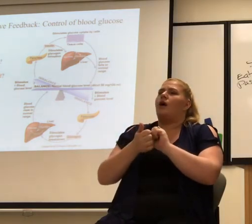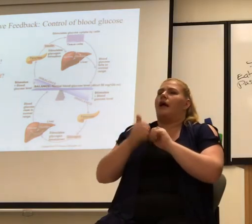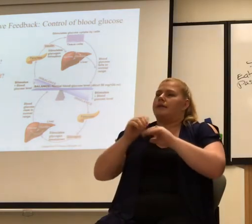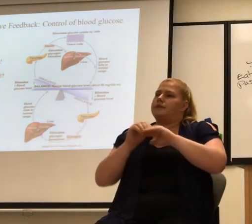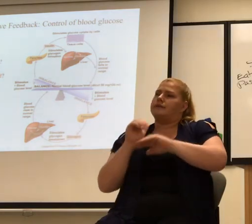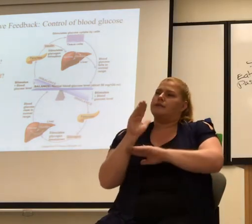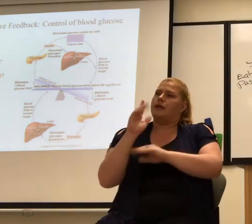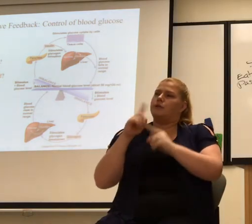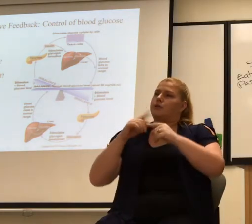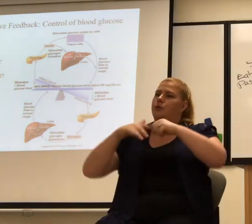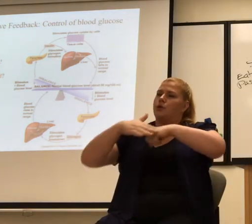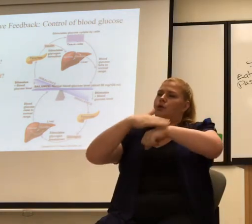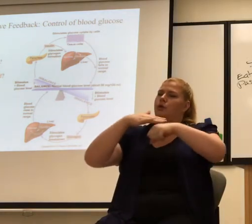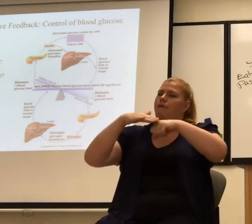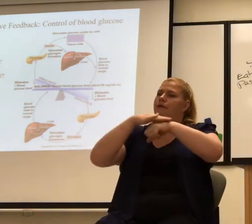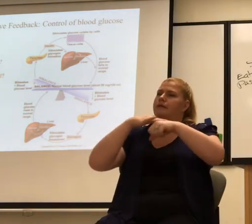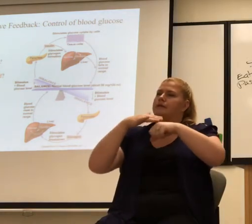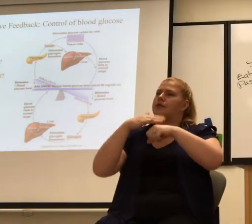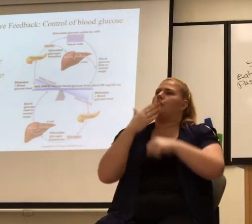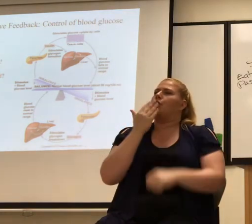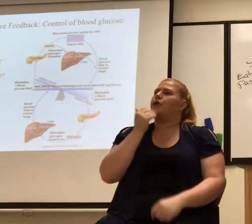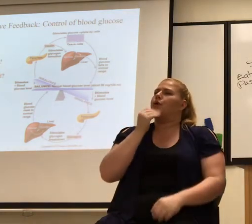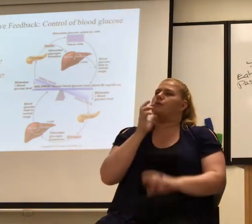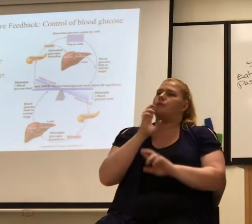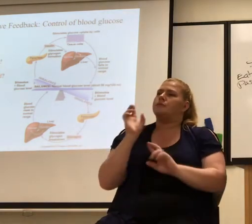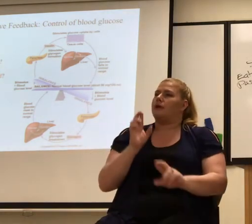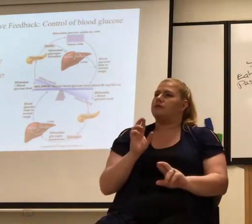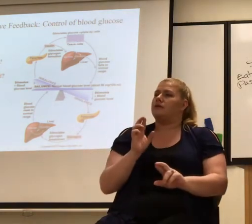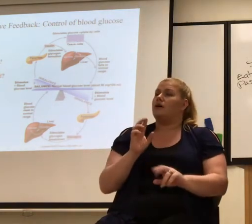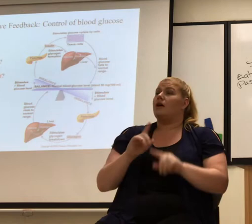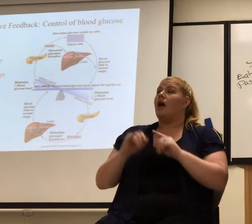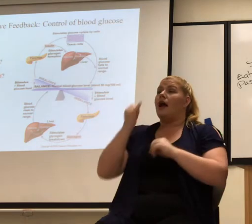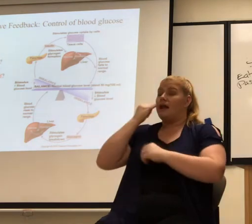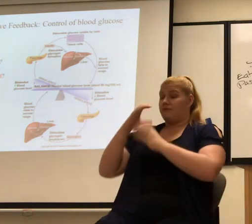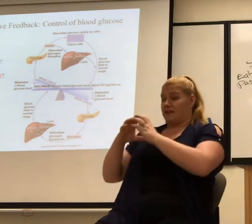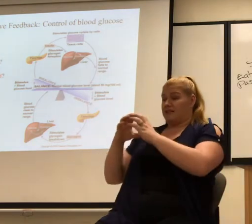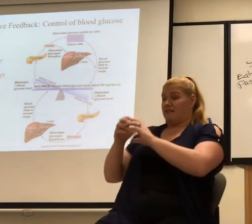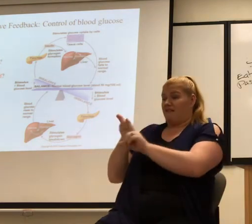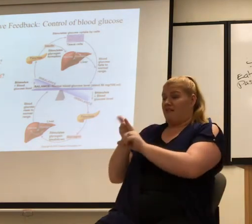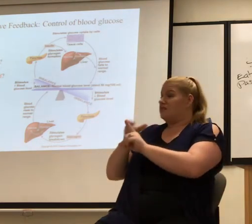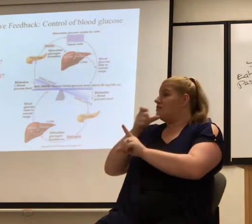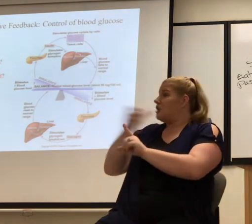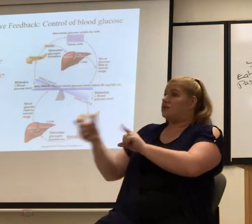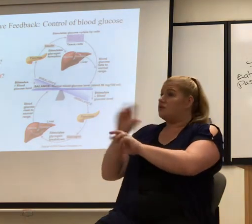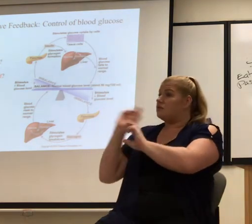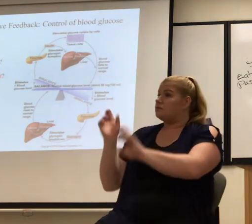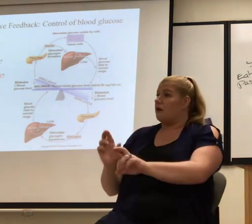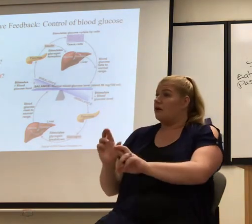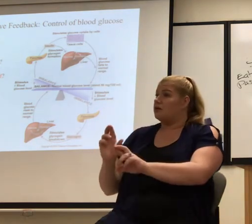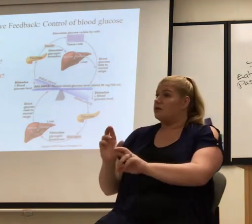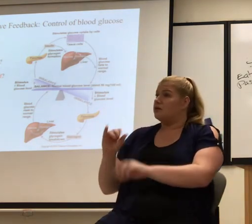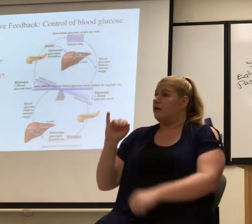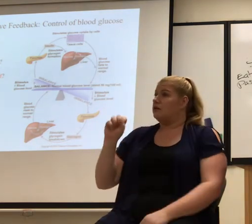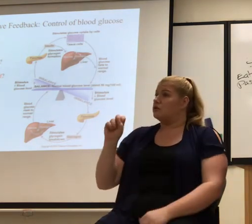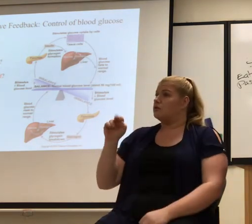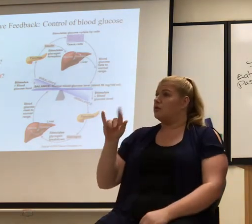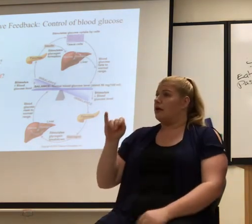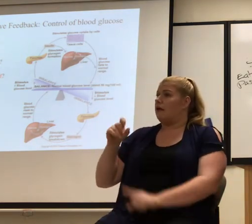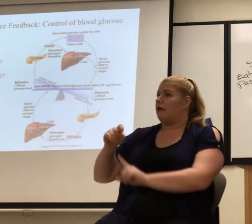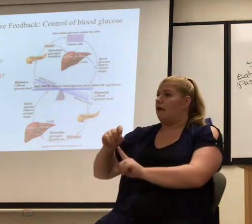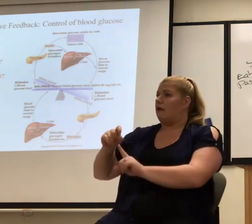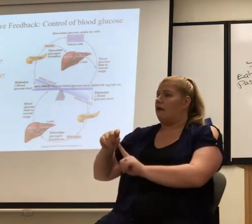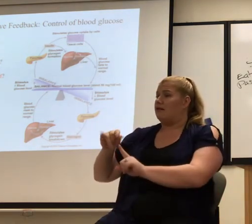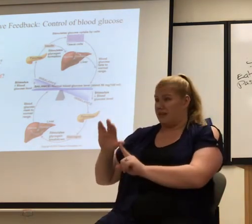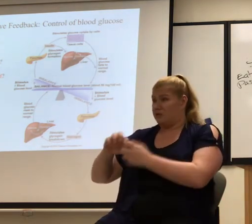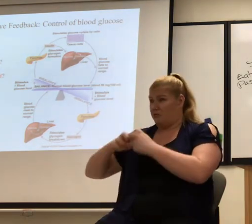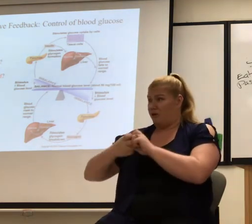is what normally should happen. What if the cell doesn't respond to insulin? Isn't that a problem? If the cell doesn't